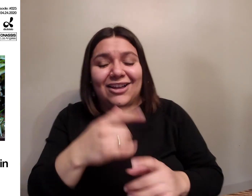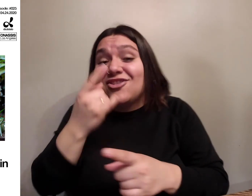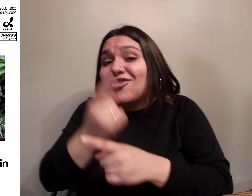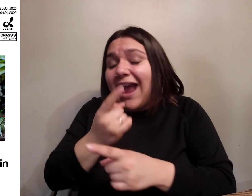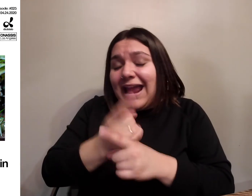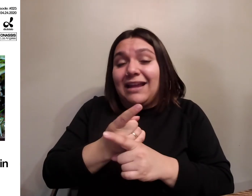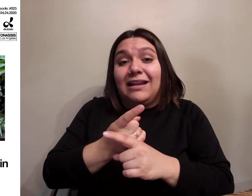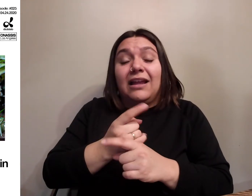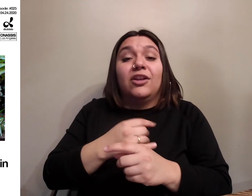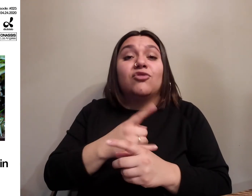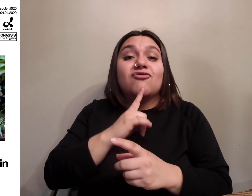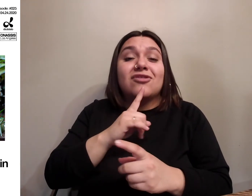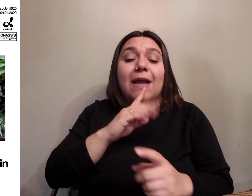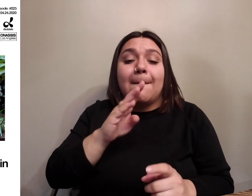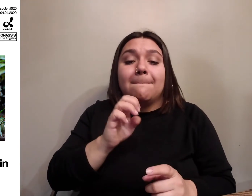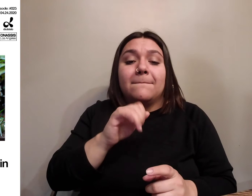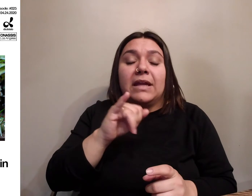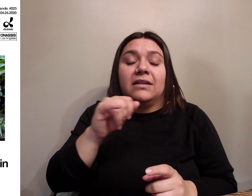fundamentalisms.